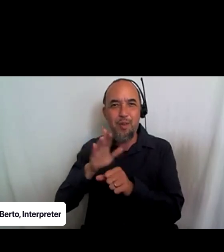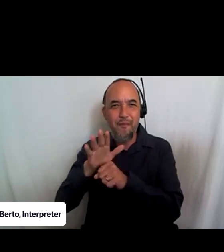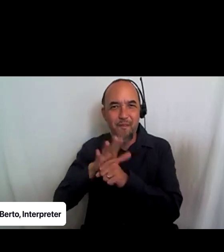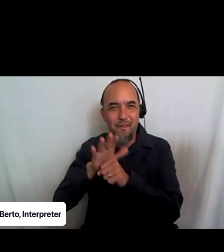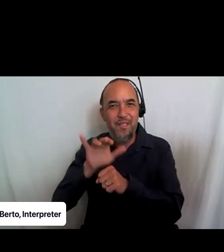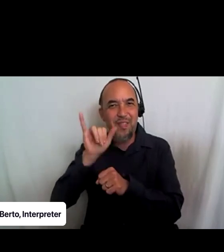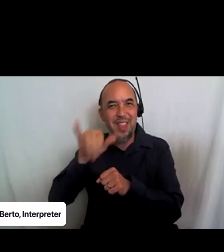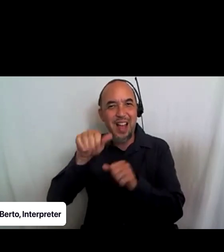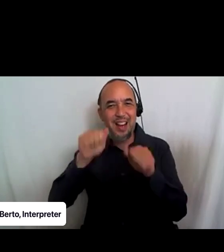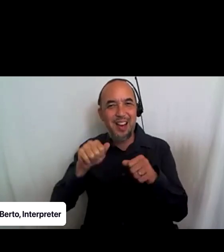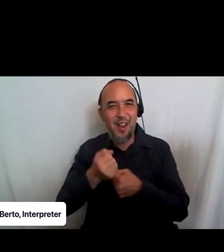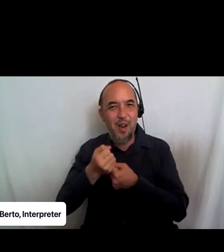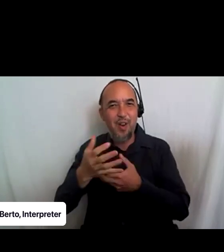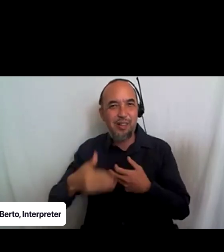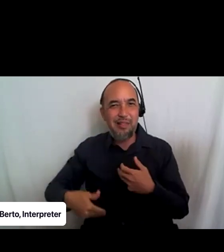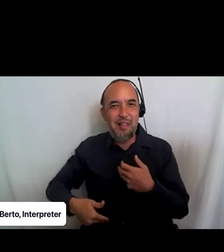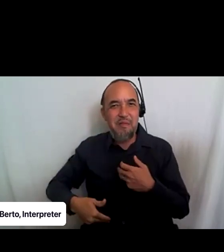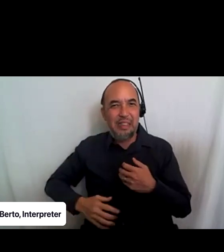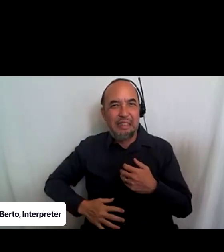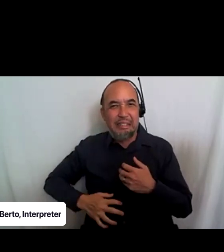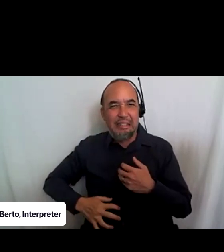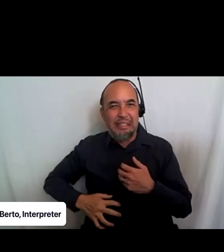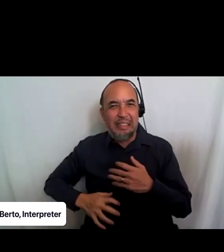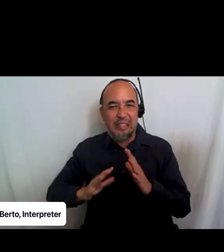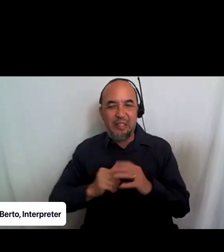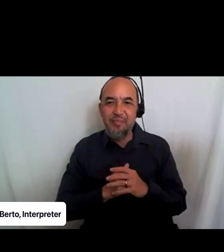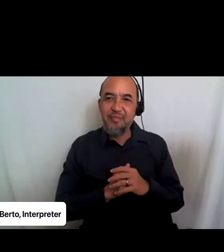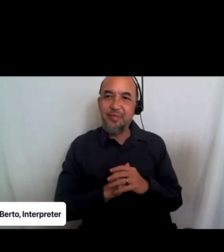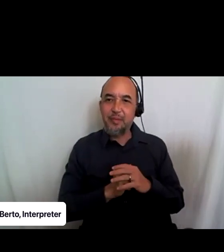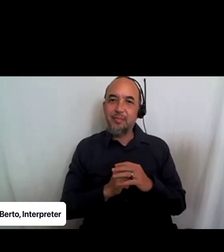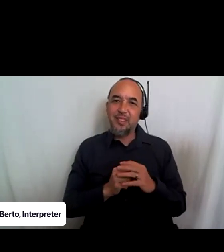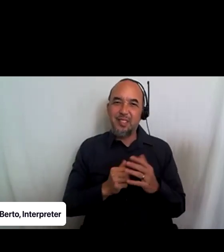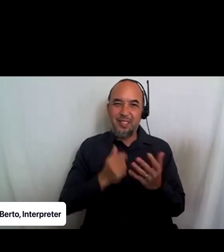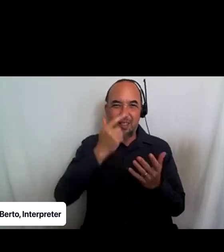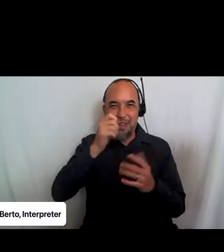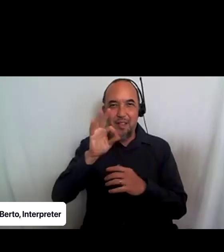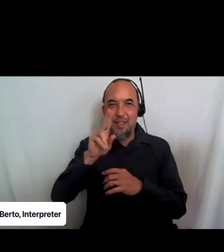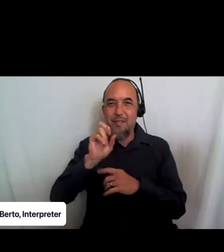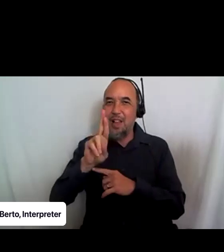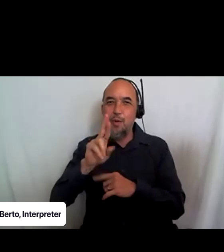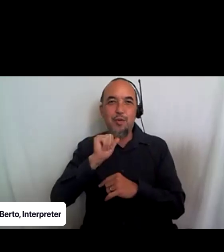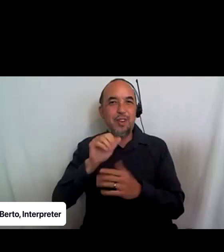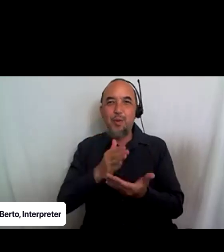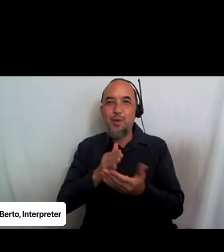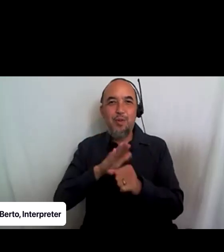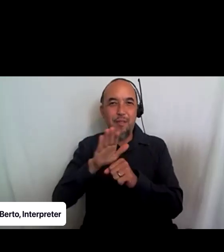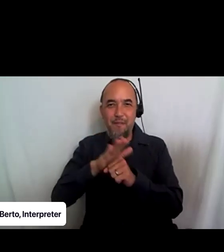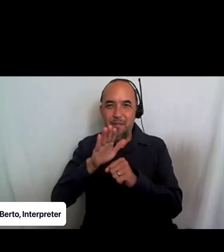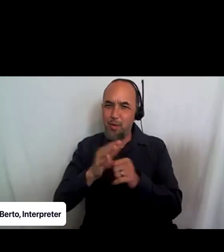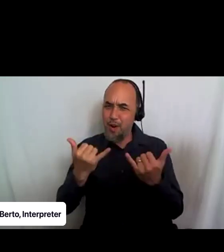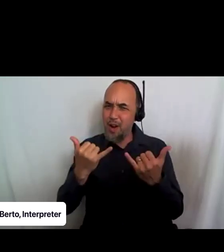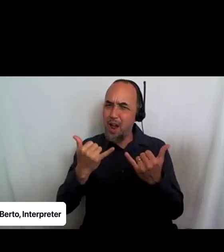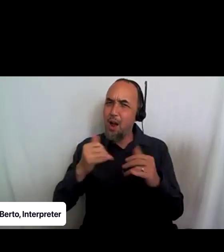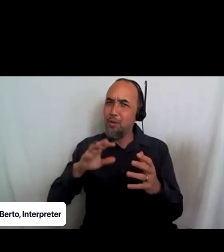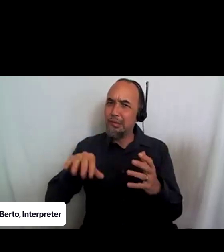pasta dishes that are baked with white sauce, because the flour hasn't had time to cook enough. So that's what we're doing now.